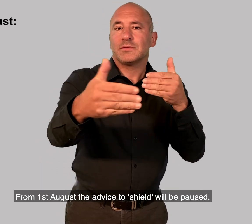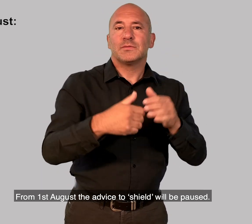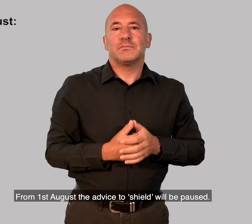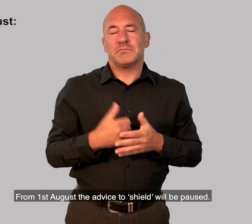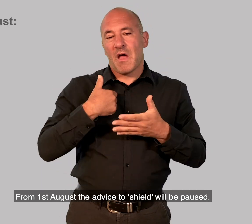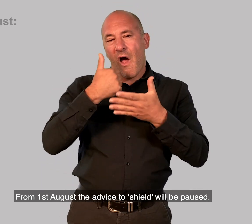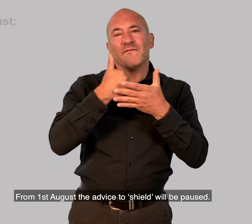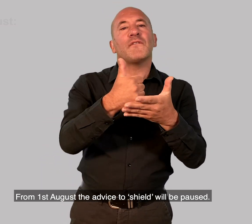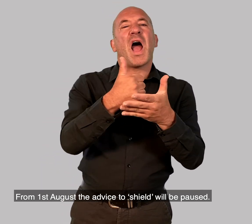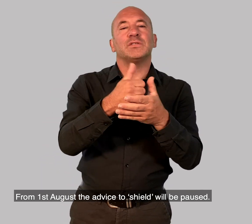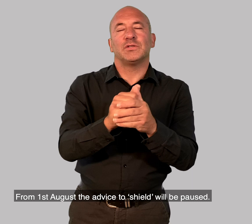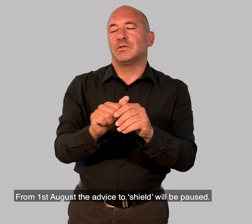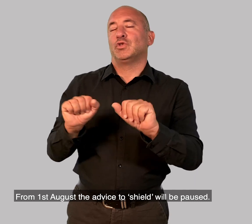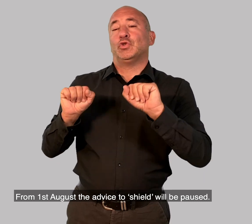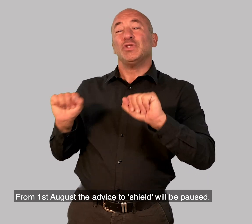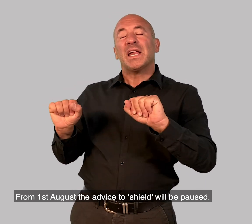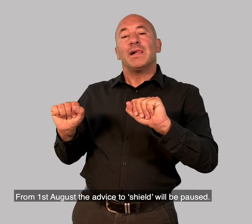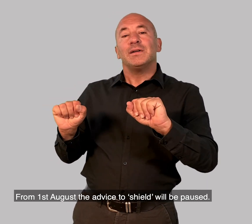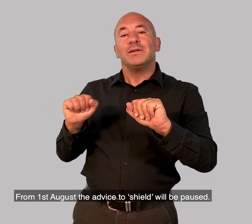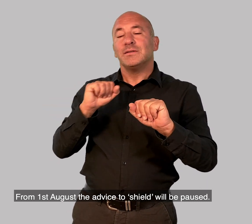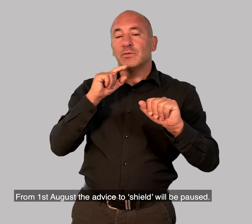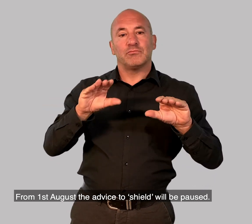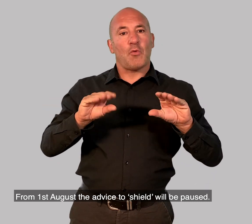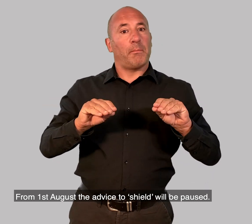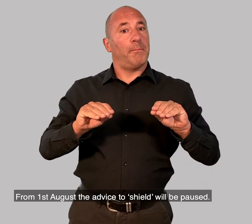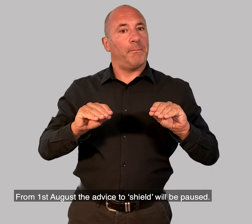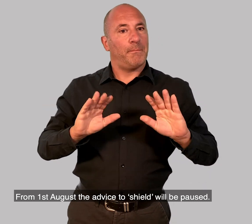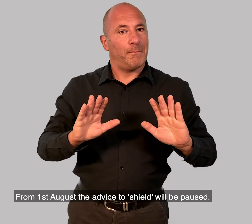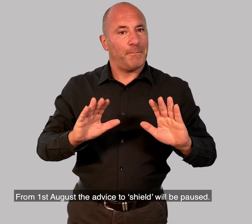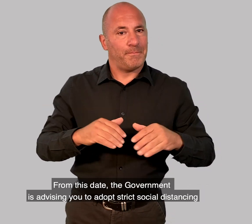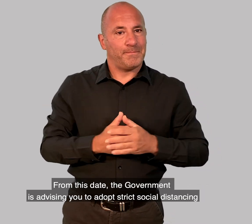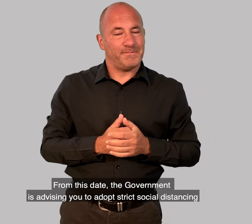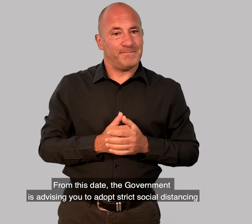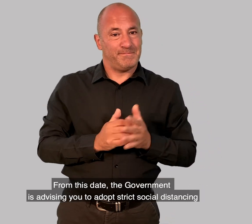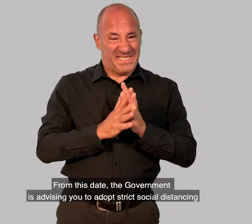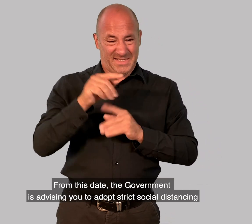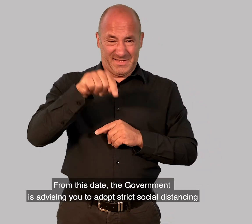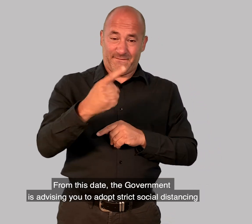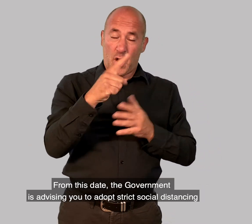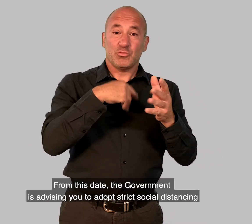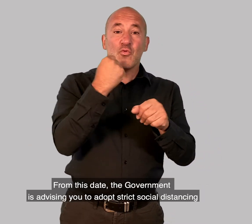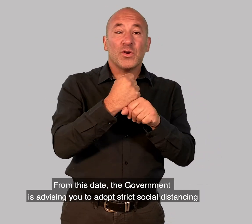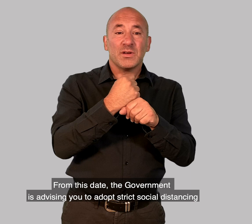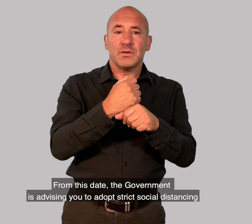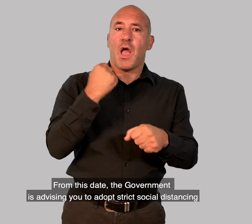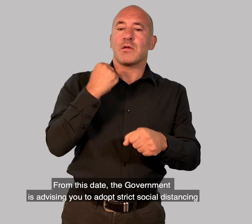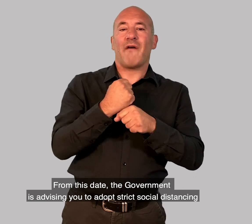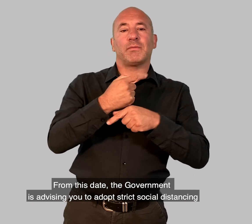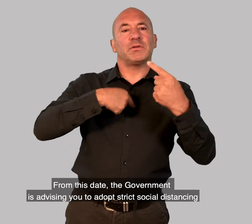the 1st of August, the advice to shield will be paused. From this date, the government is advising you to